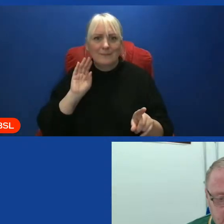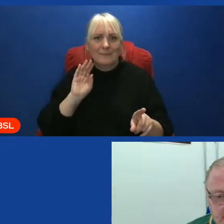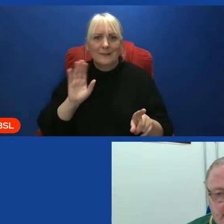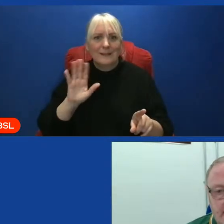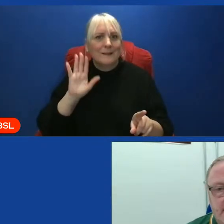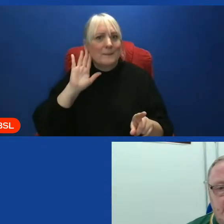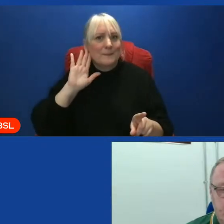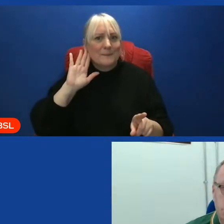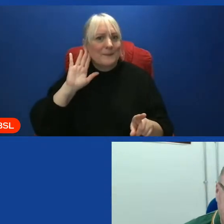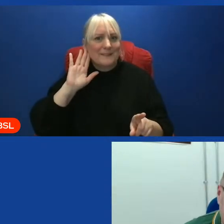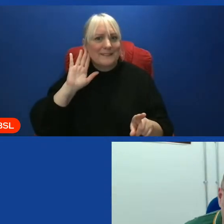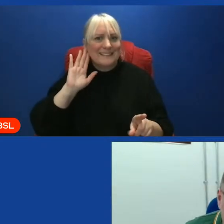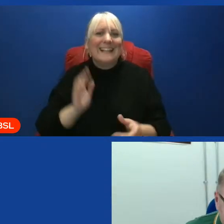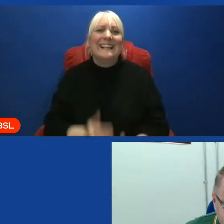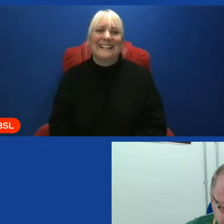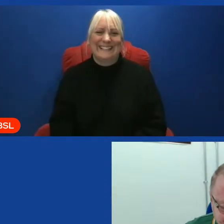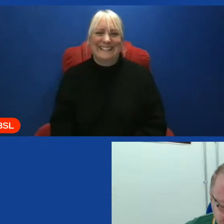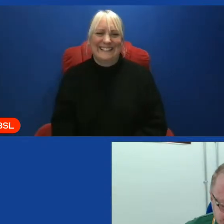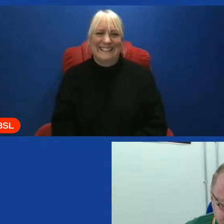You're on mute now.